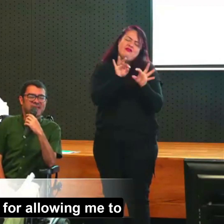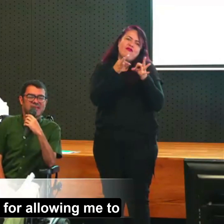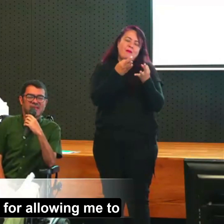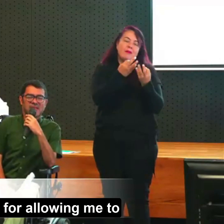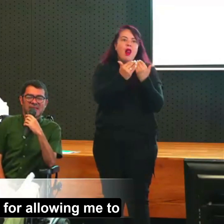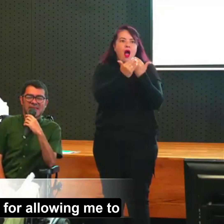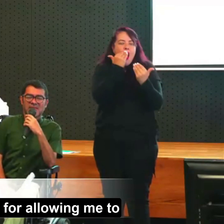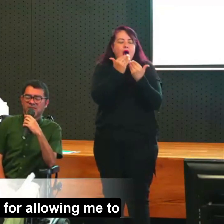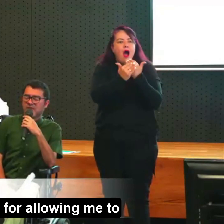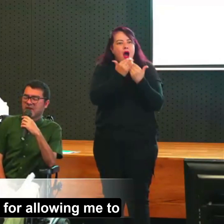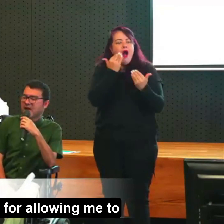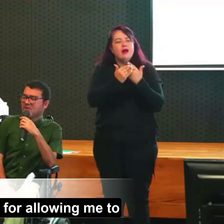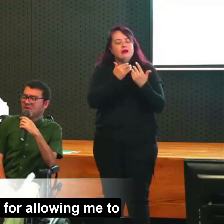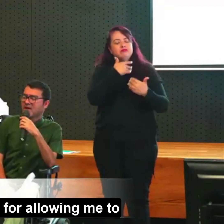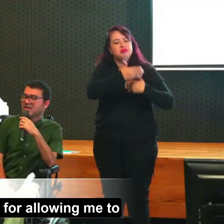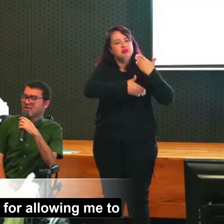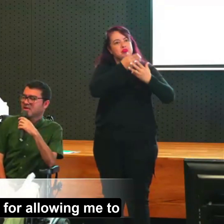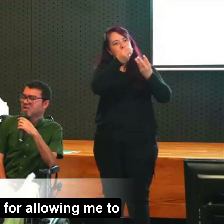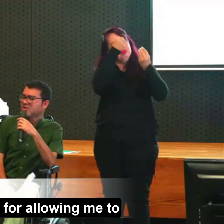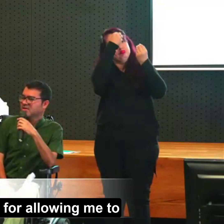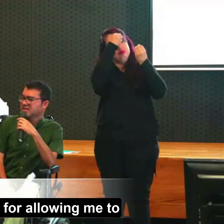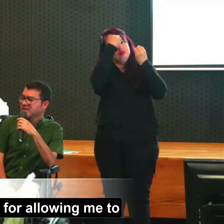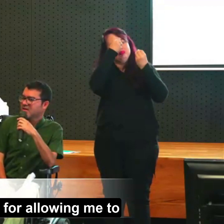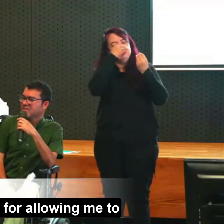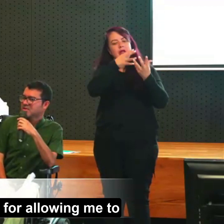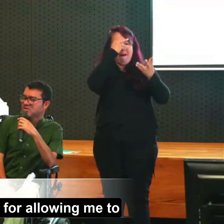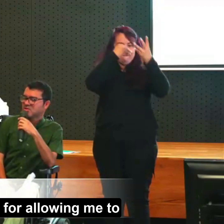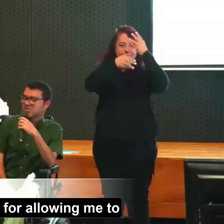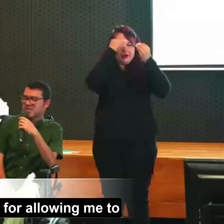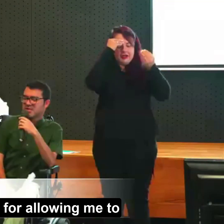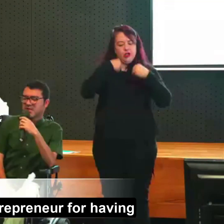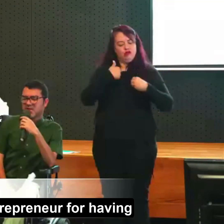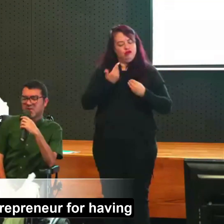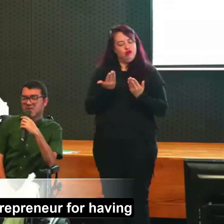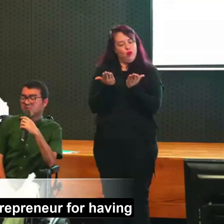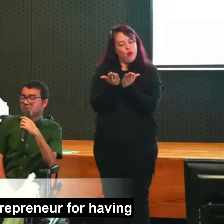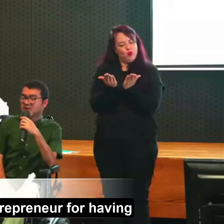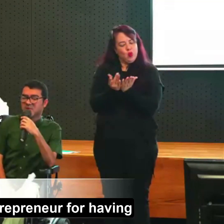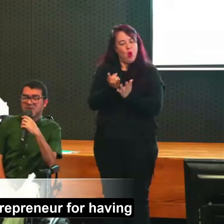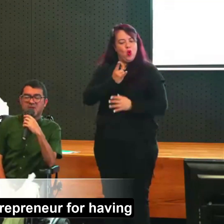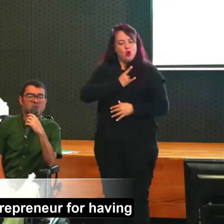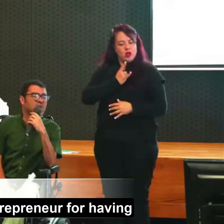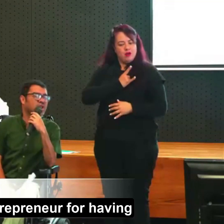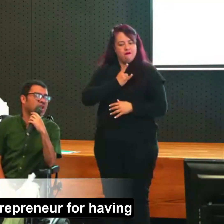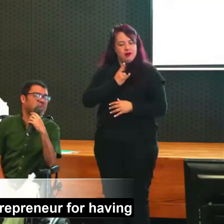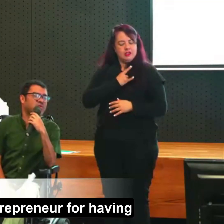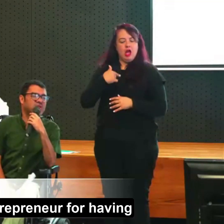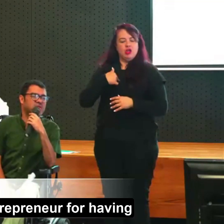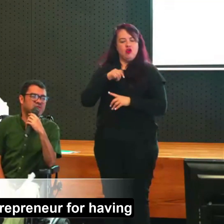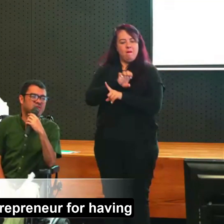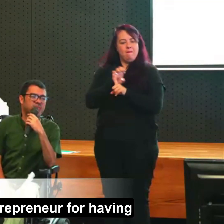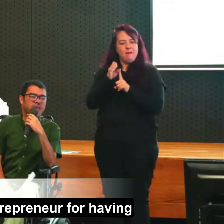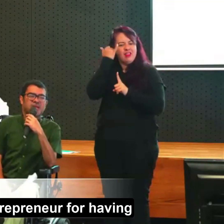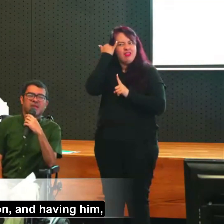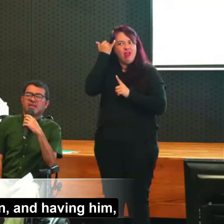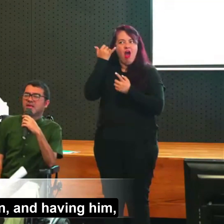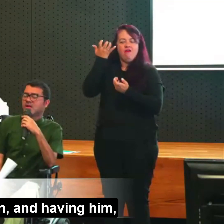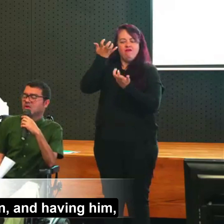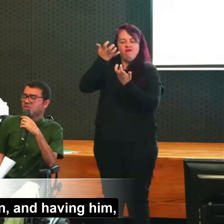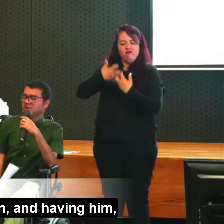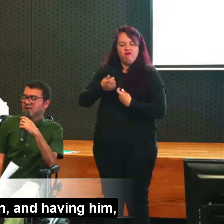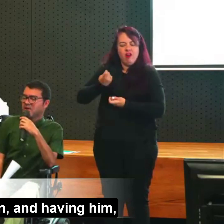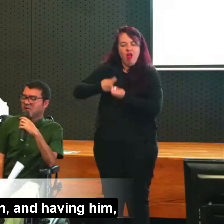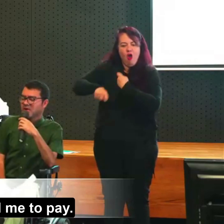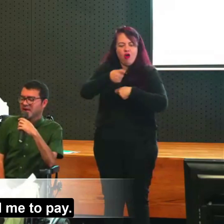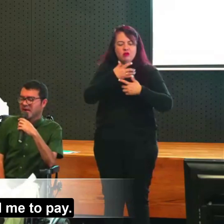I am today. Thank you for allowing me to be an entrepreneur, for having